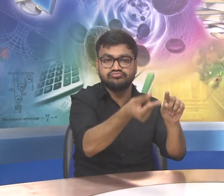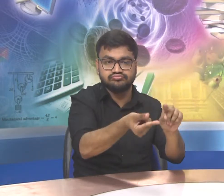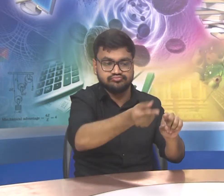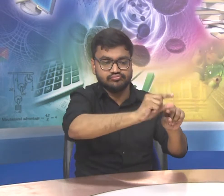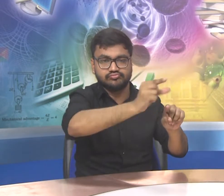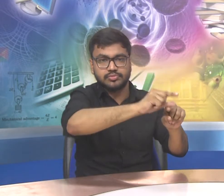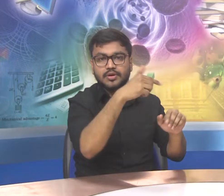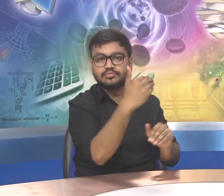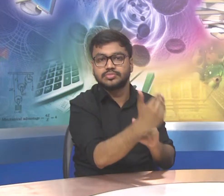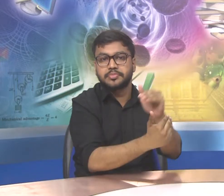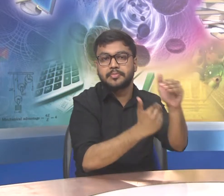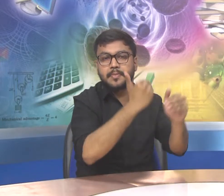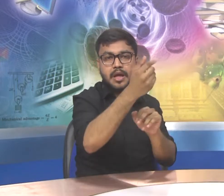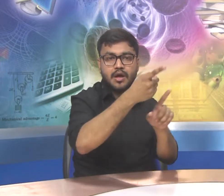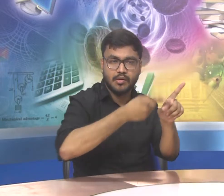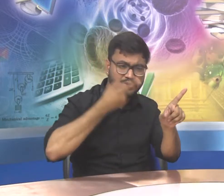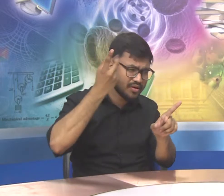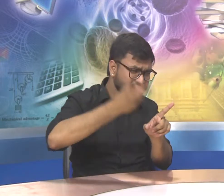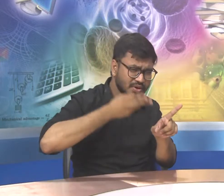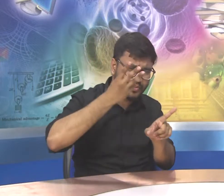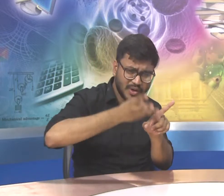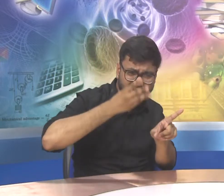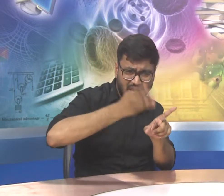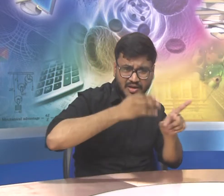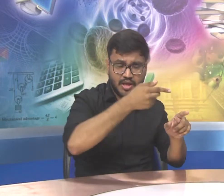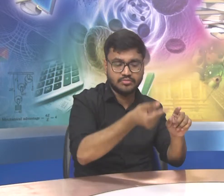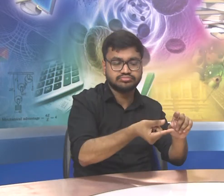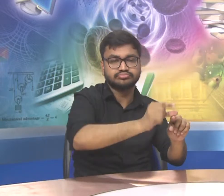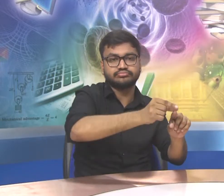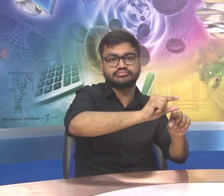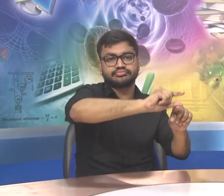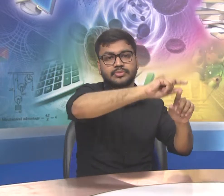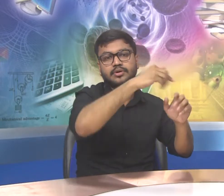fund deposit with bank also earn interest.